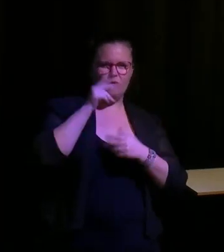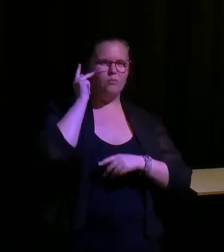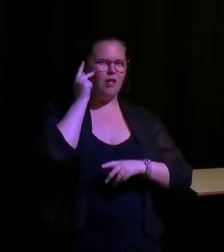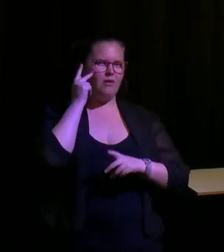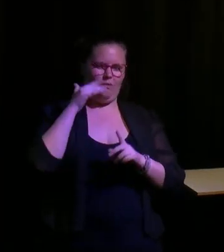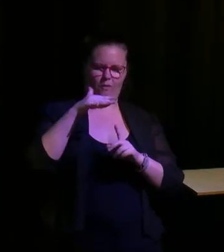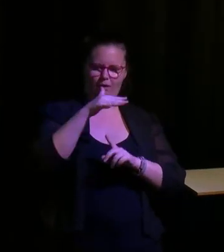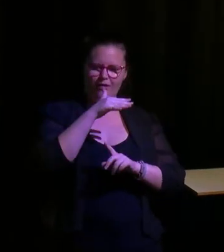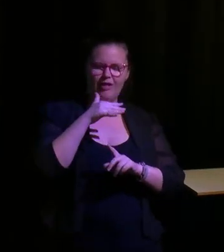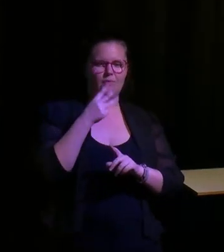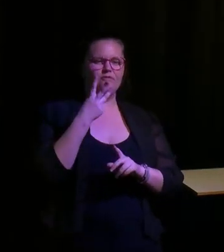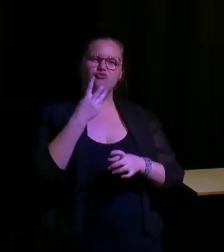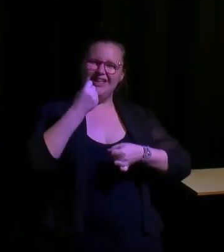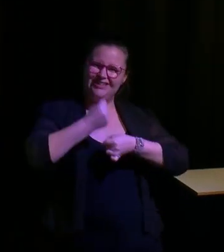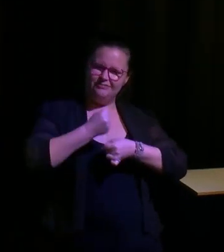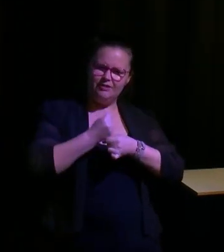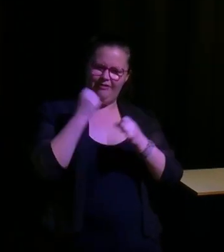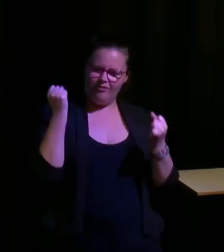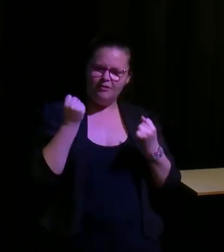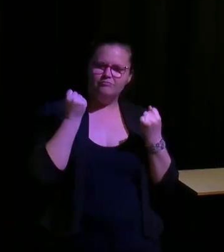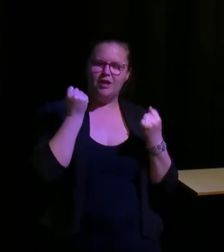powerful Aboriginal and Torres Strait Islanders.